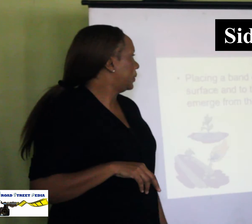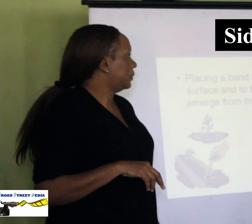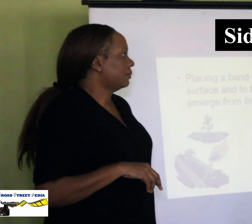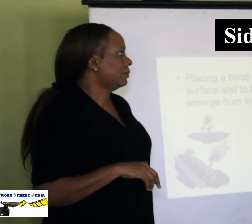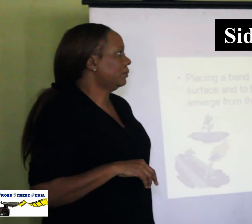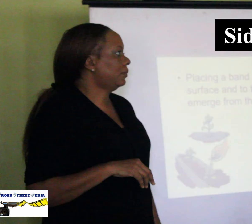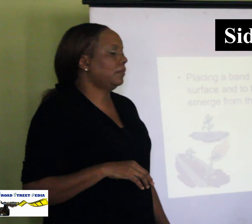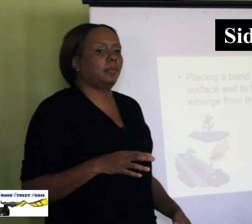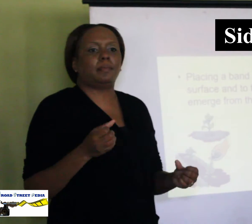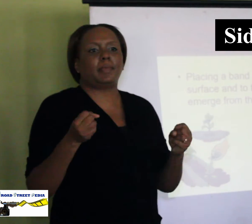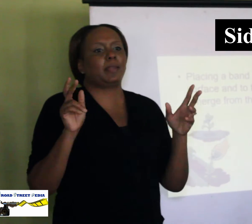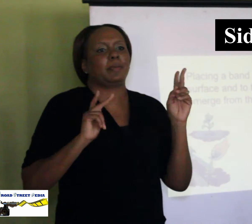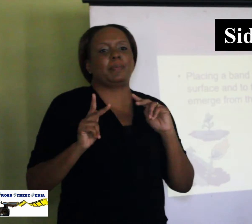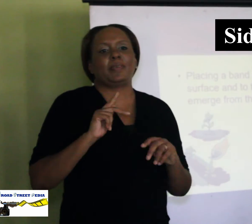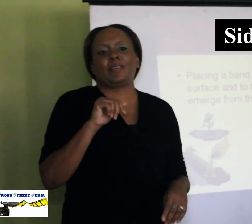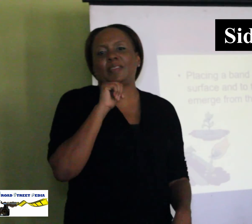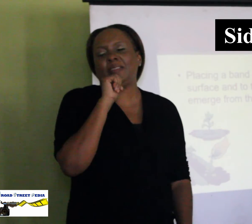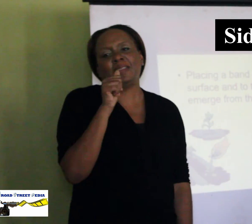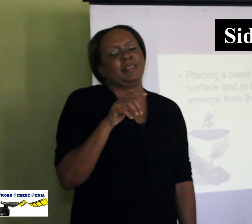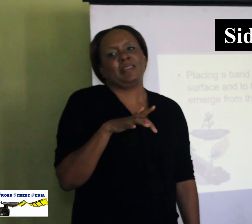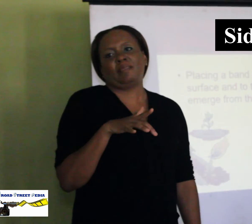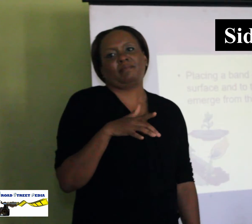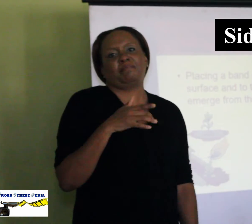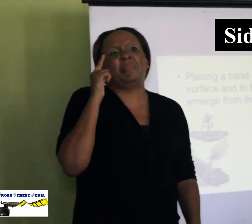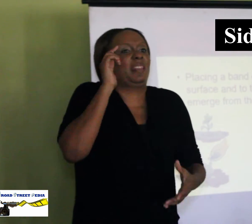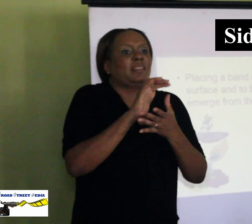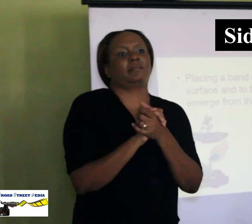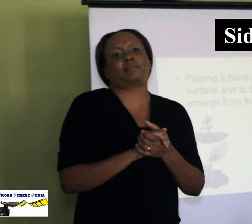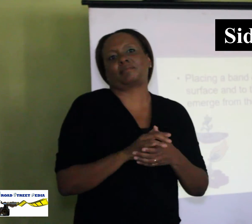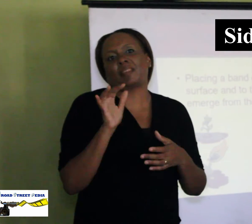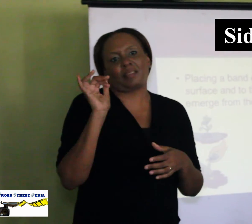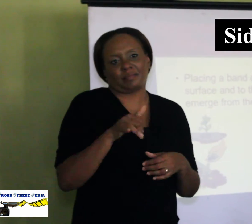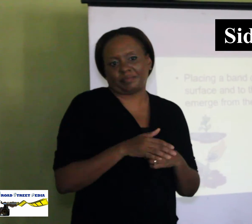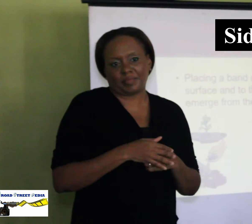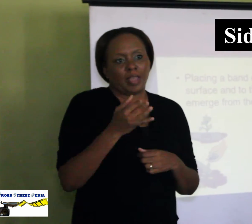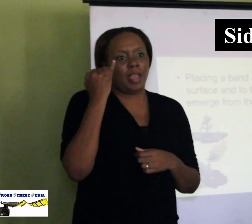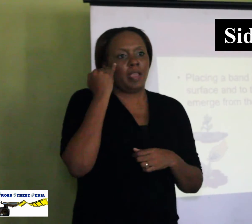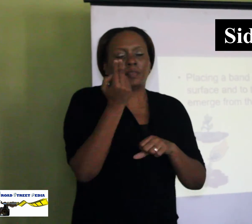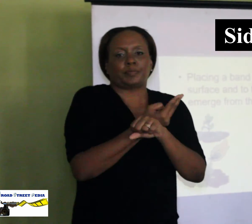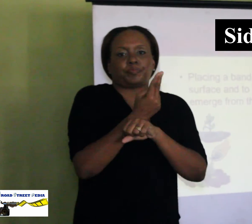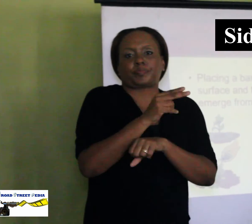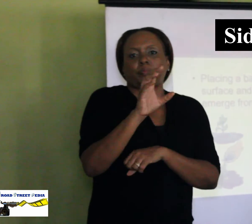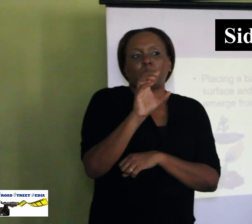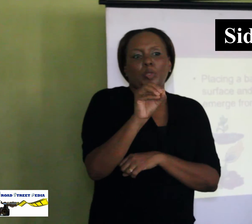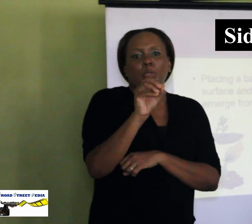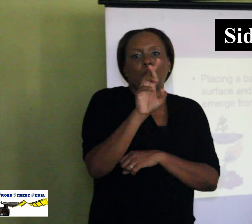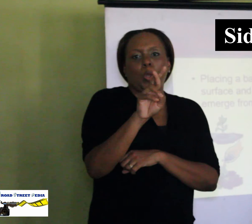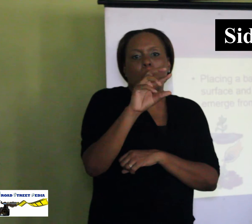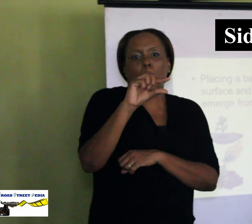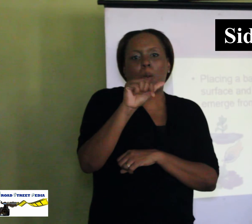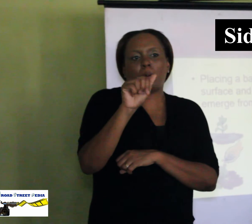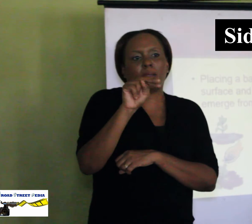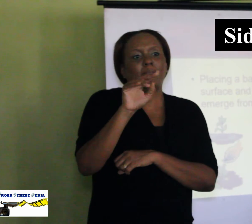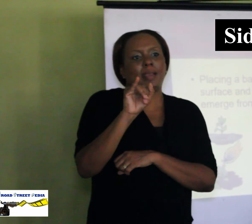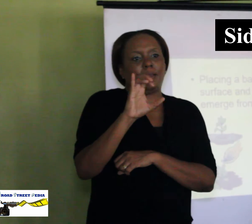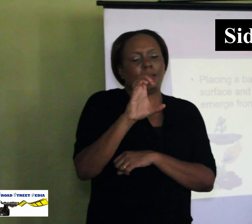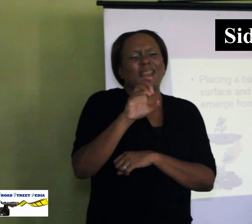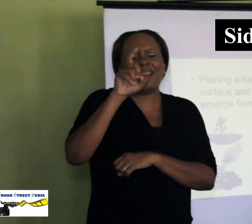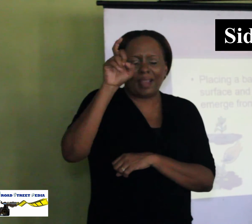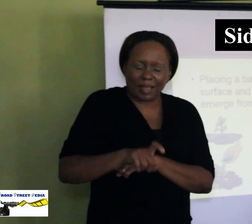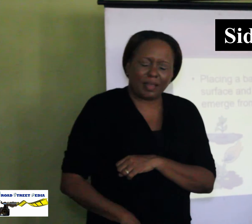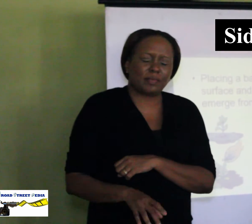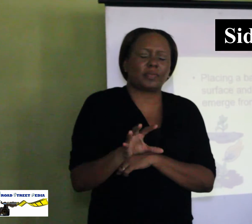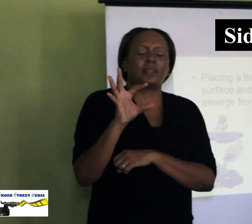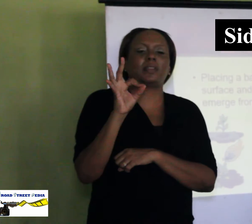don't believe in fertilizing. If you use organic or inorganic fertilizer, you have to fertilize the plots because